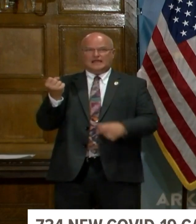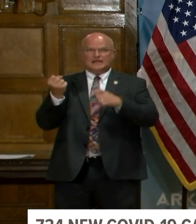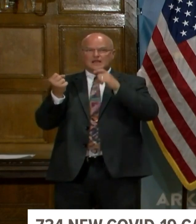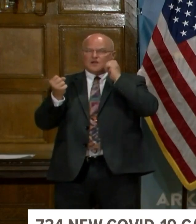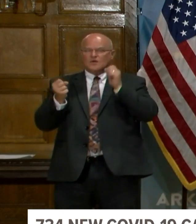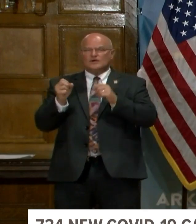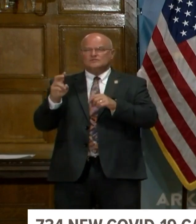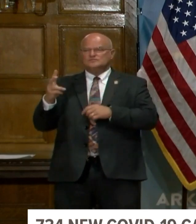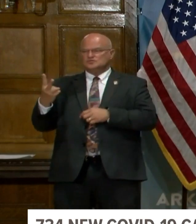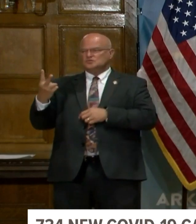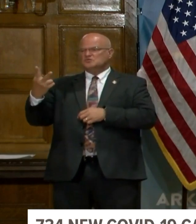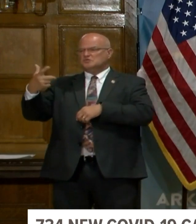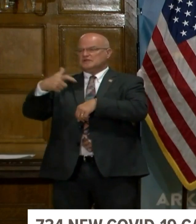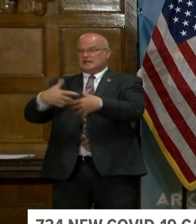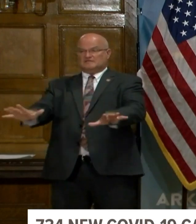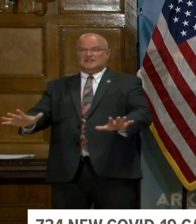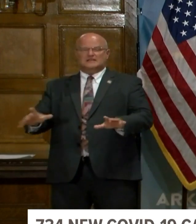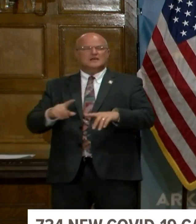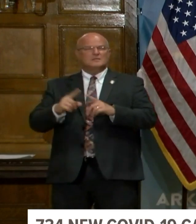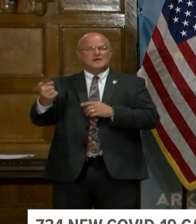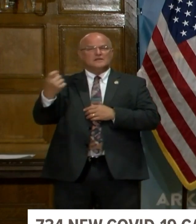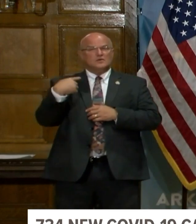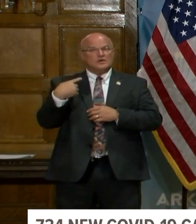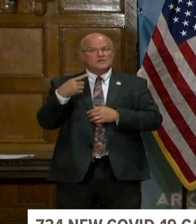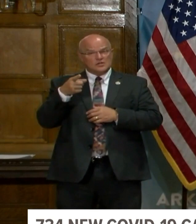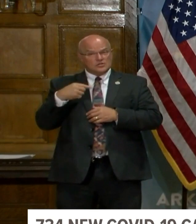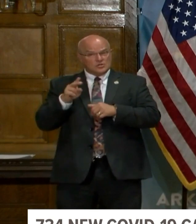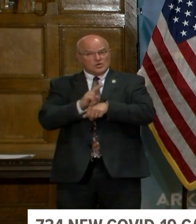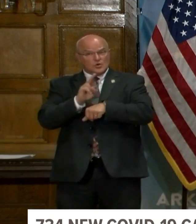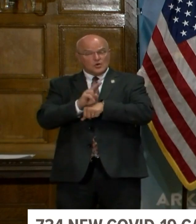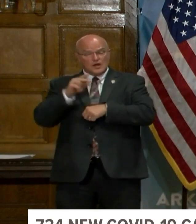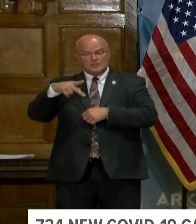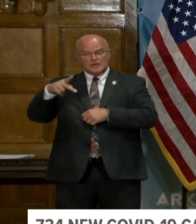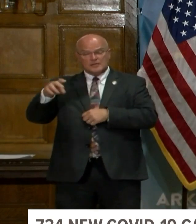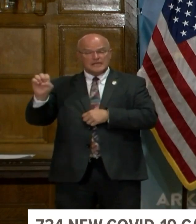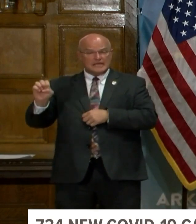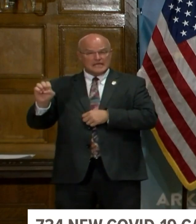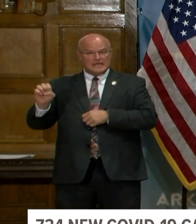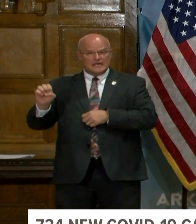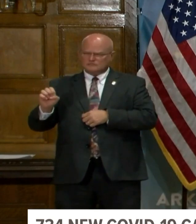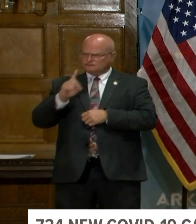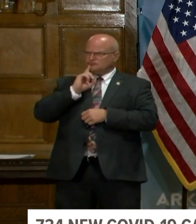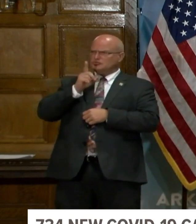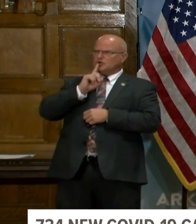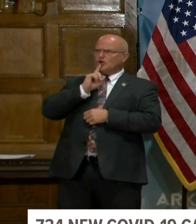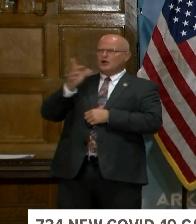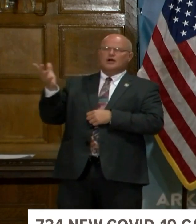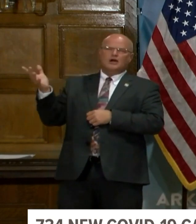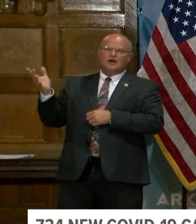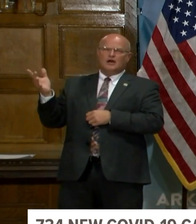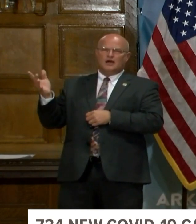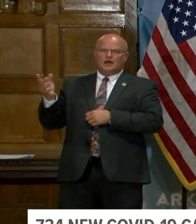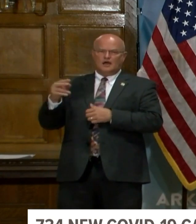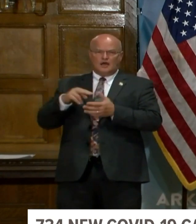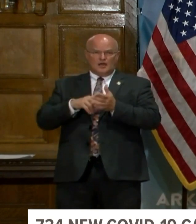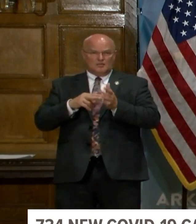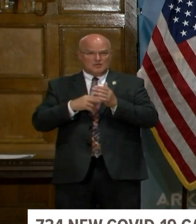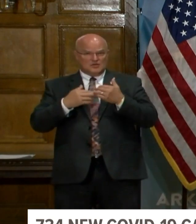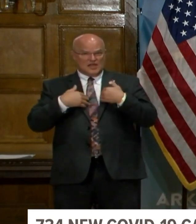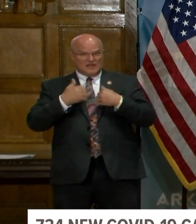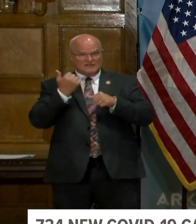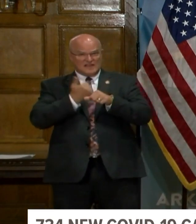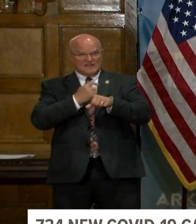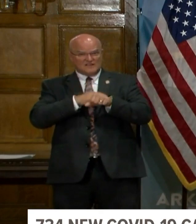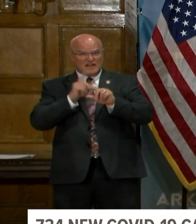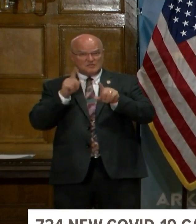2 or 3 times, and the question is, do you wear protective equipment? Sure, I do. But does that mean that you're going to have it